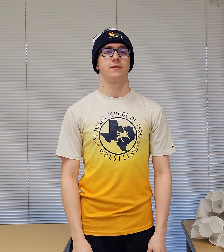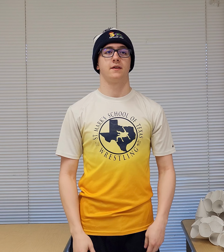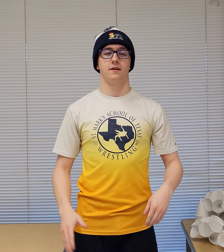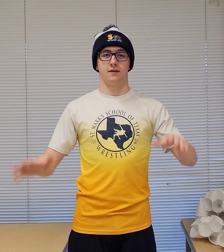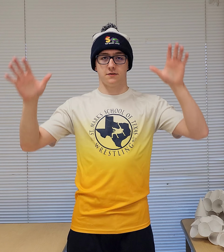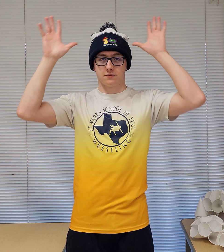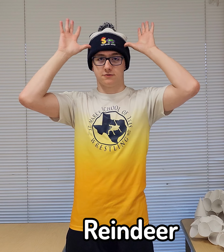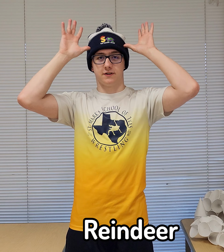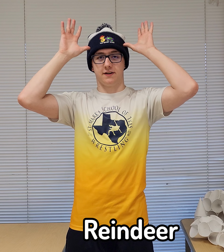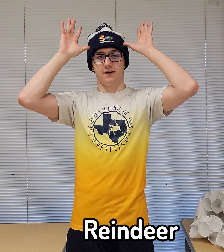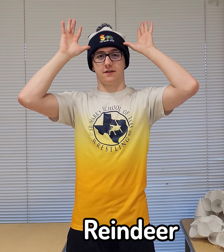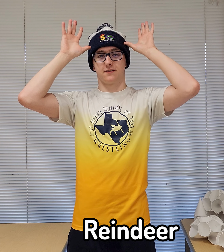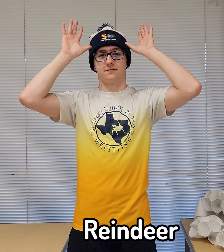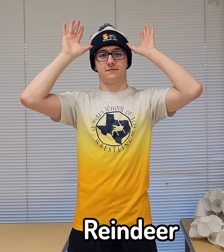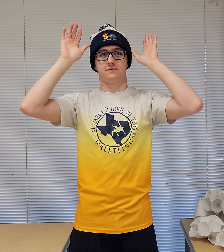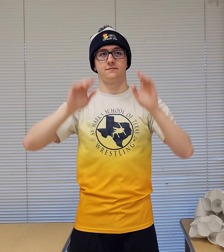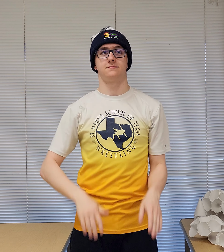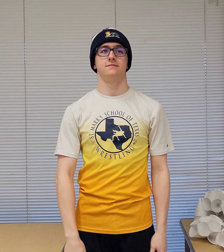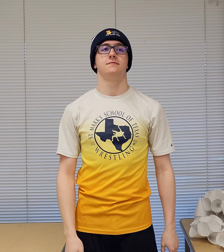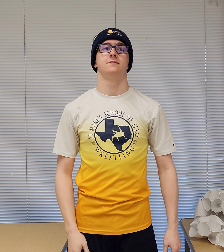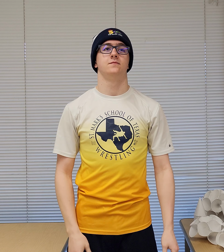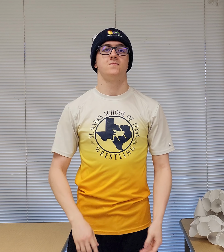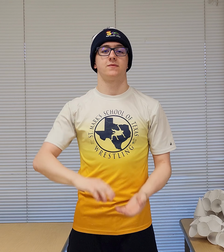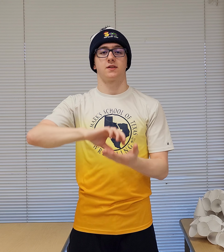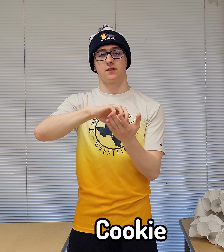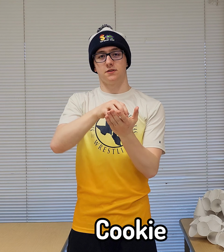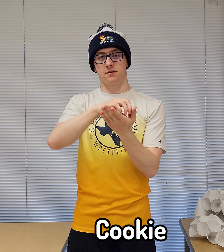Reindeer. Cookie.